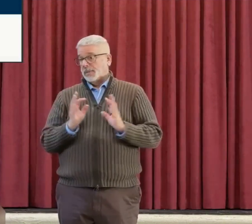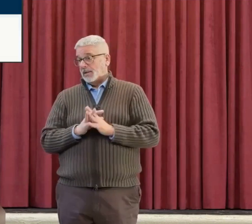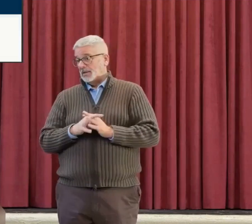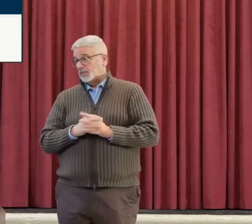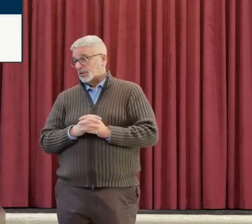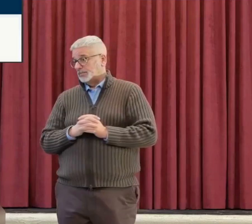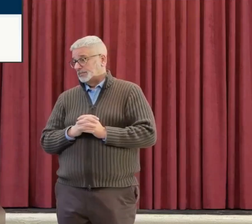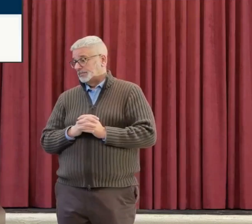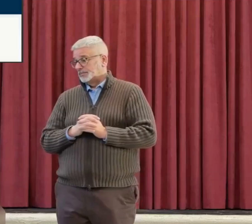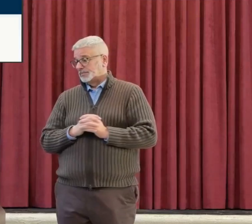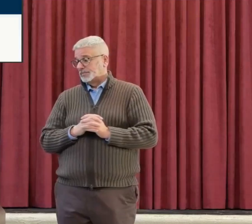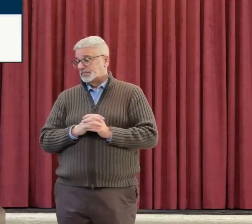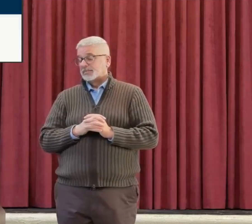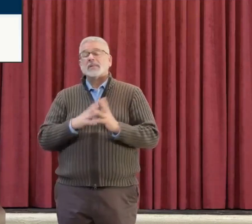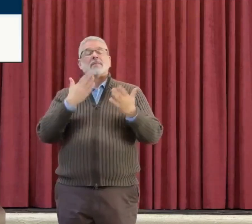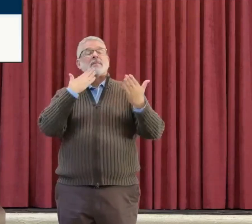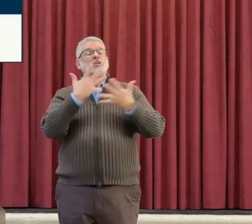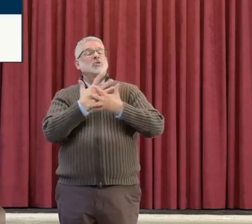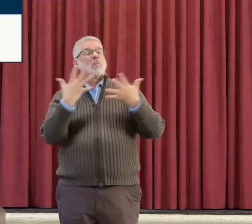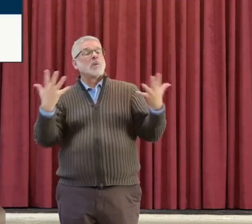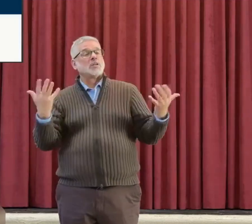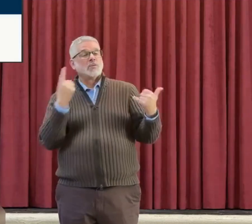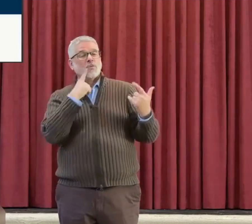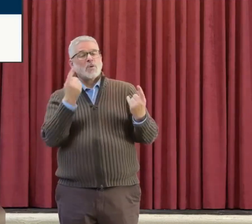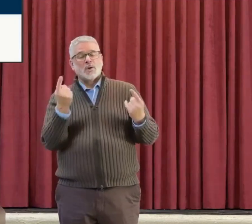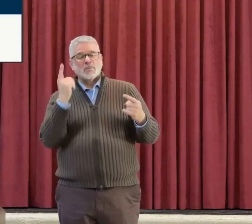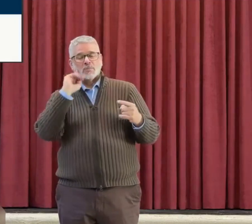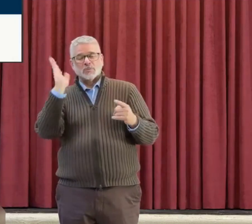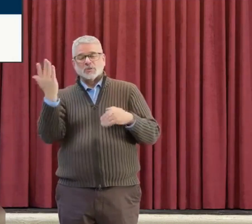No. All right, well, thank you very much.